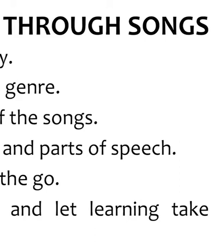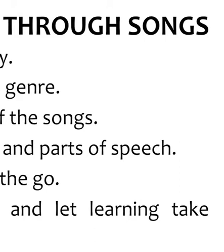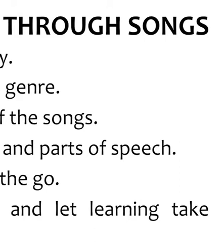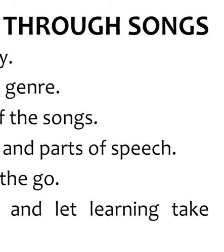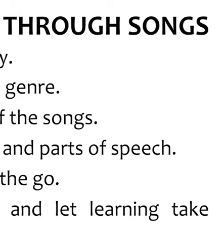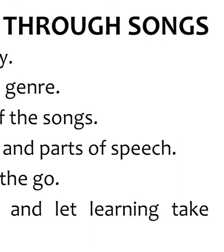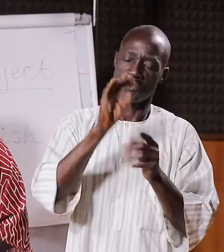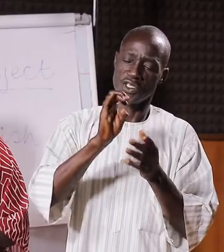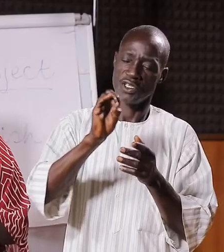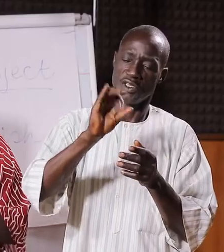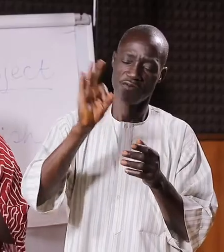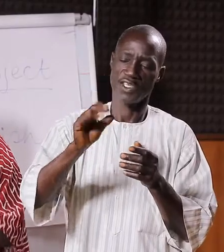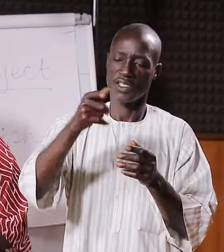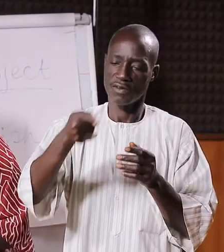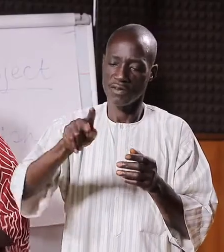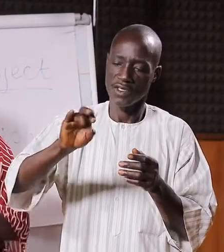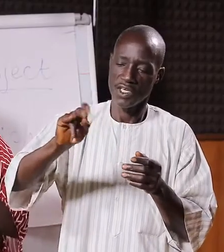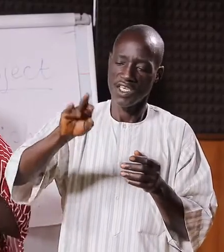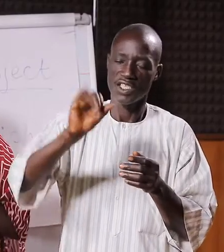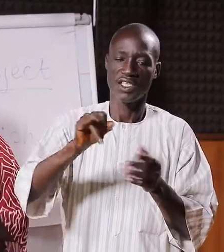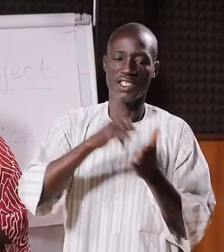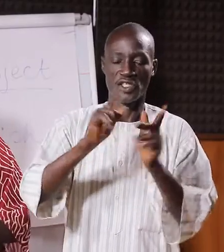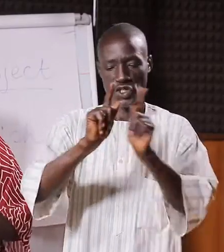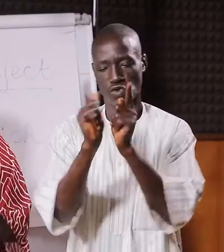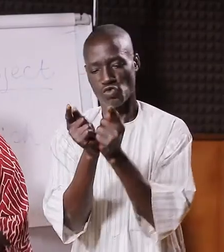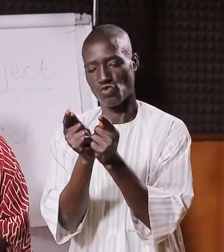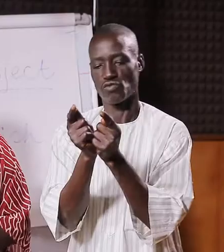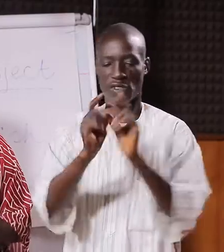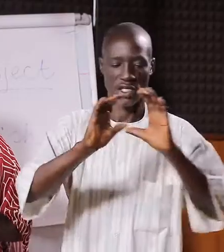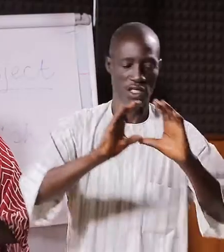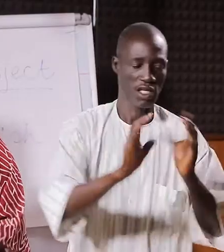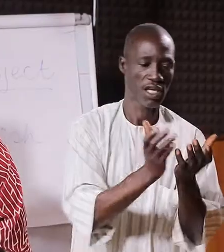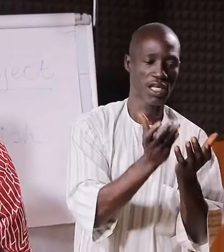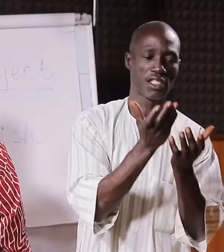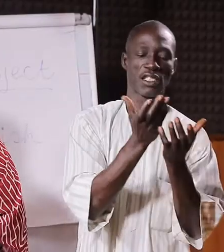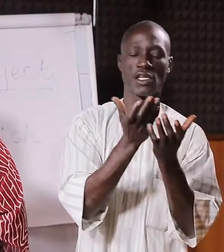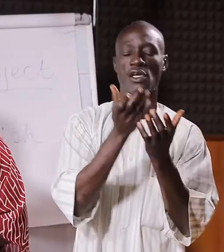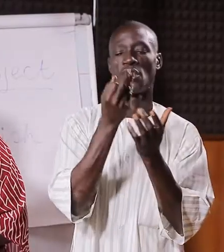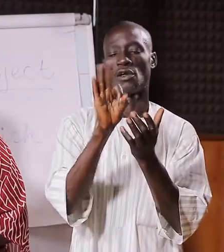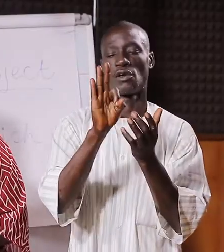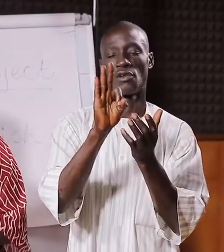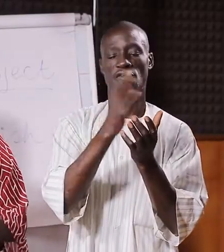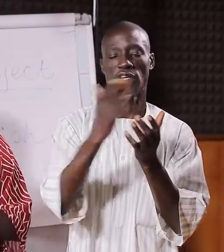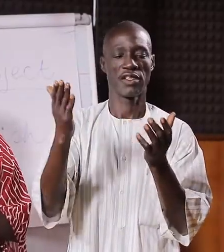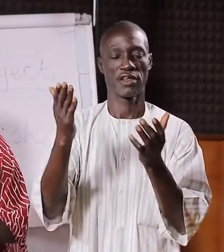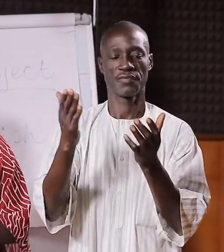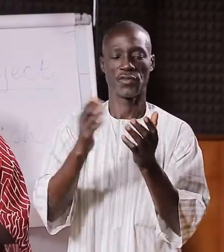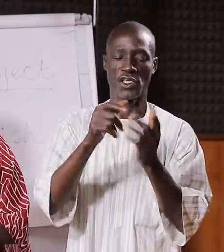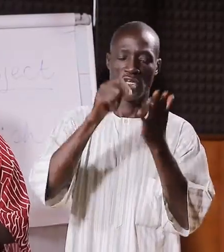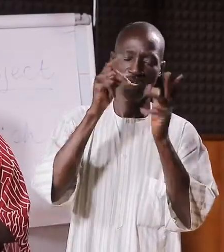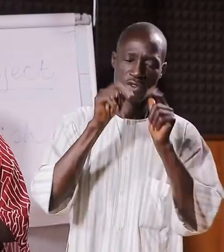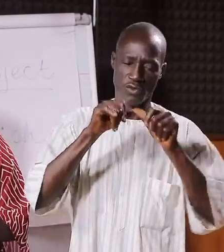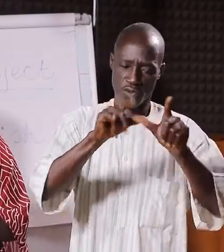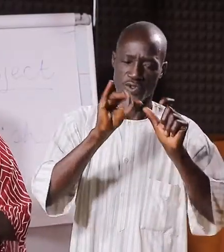effective genre. What's a genre? It is a group, it's a class, it's a category of a thing. So stick to